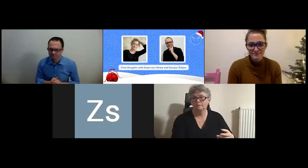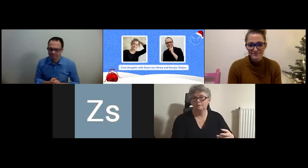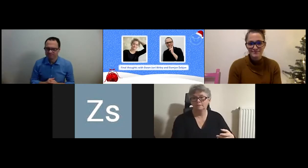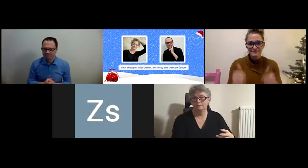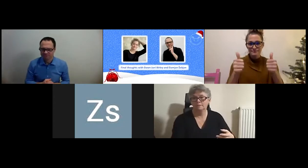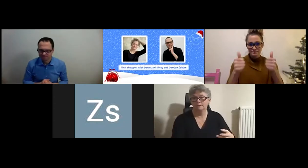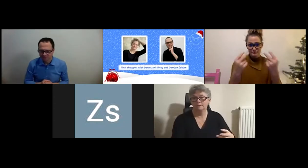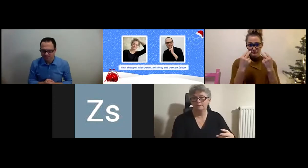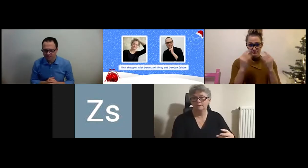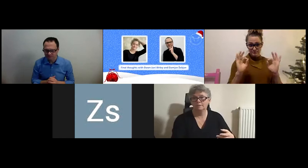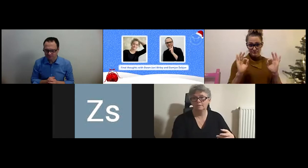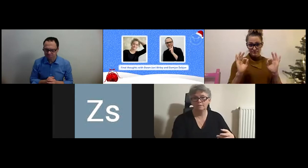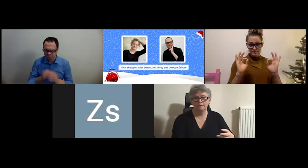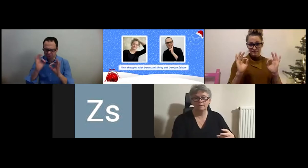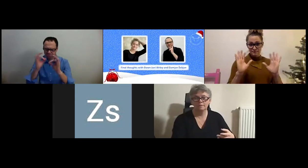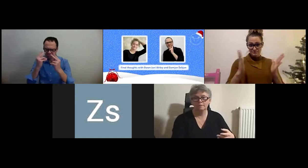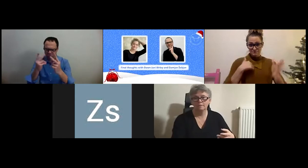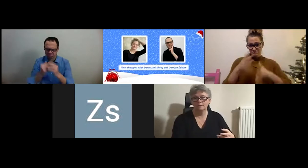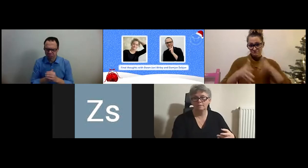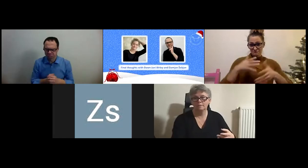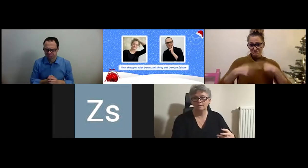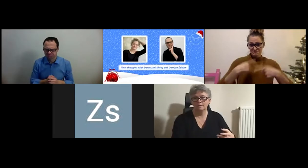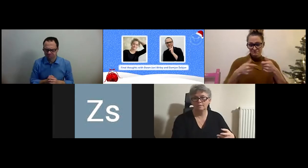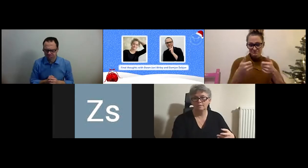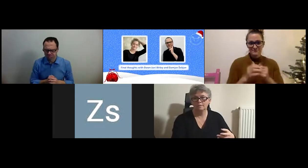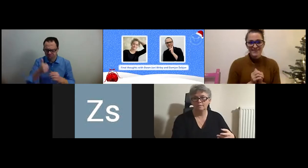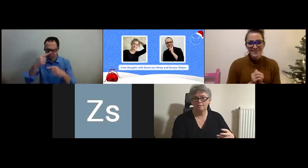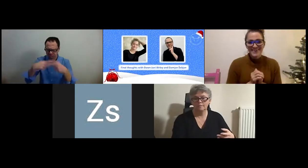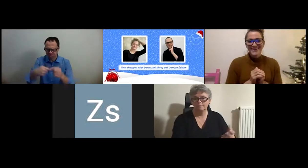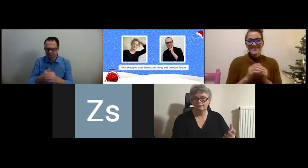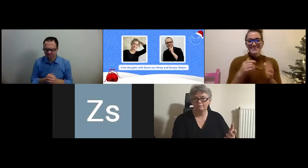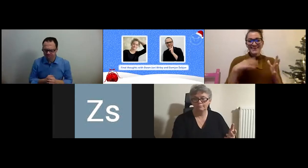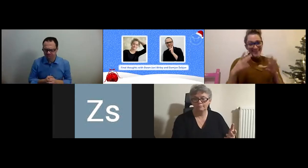I think we've rearranged the screen for Facebook.